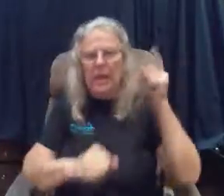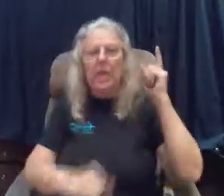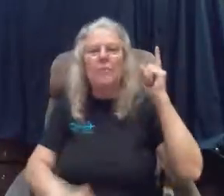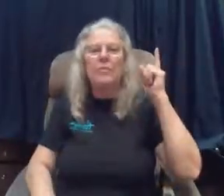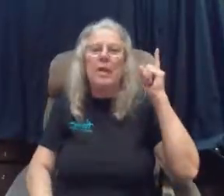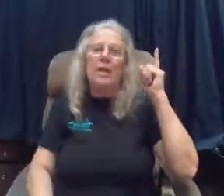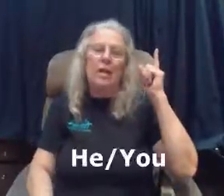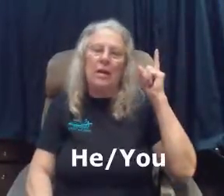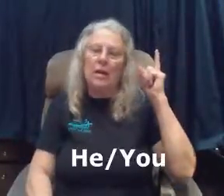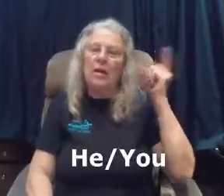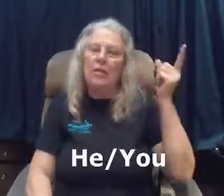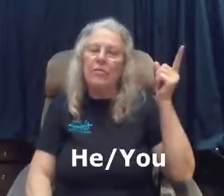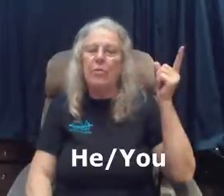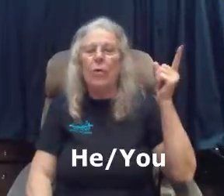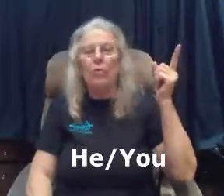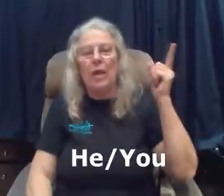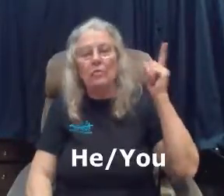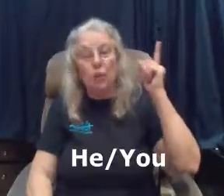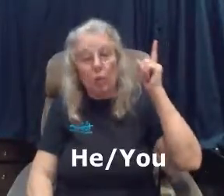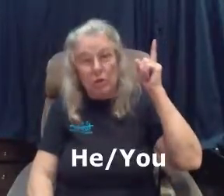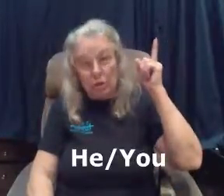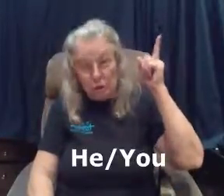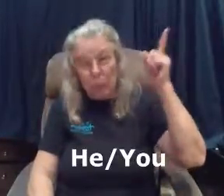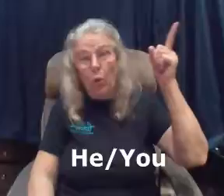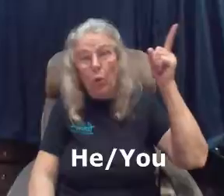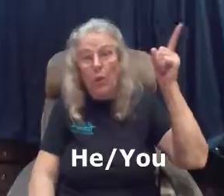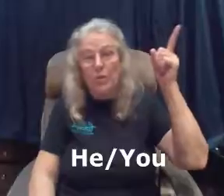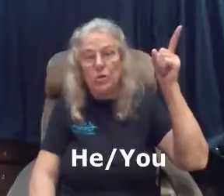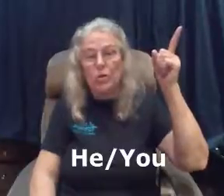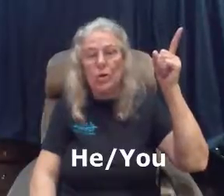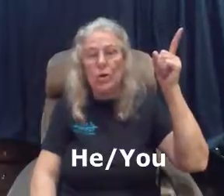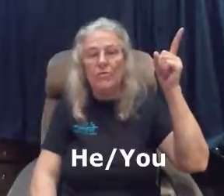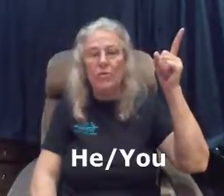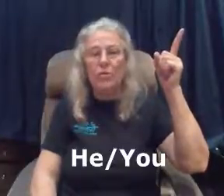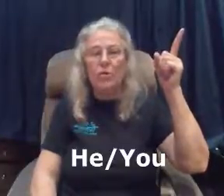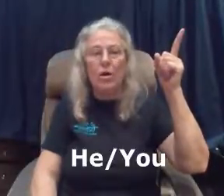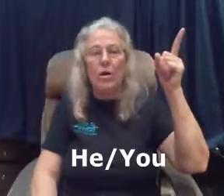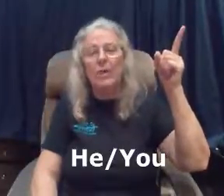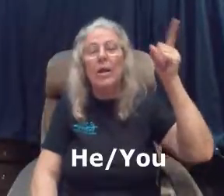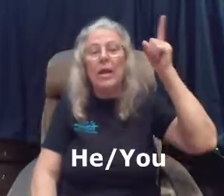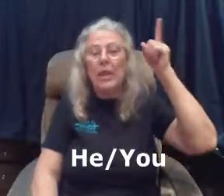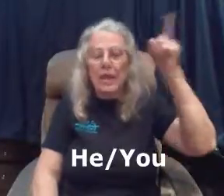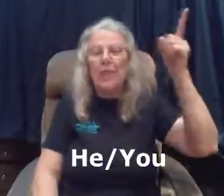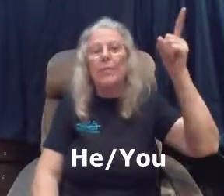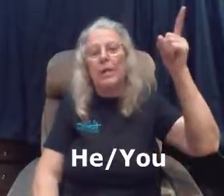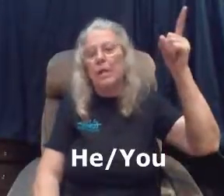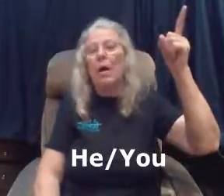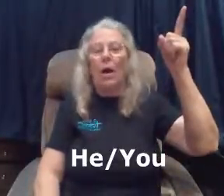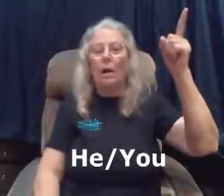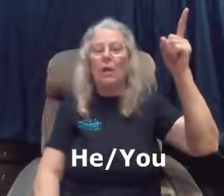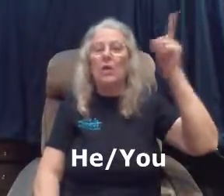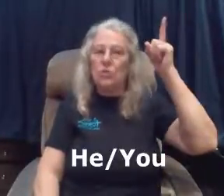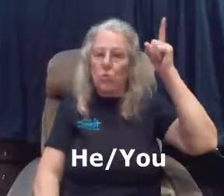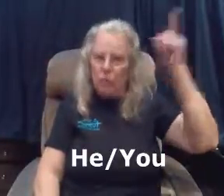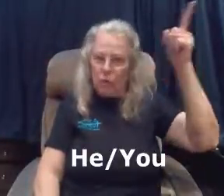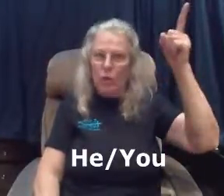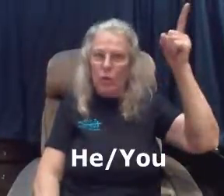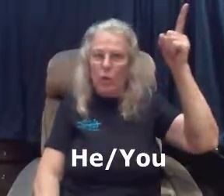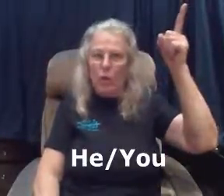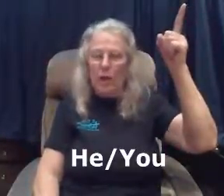He, now any of the pronouns you're going to just point to whoever you're talking about. He being God, so you're going to point up